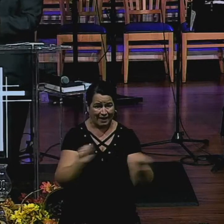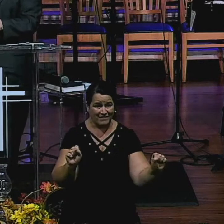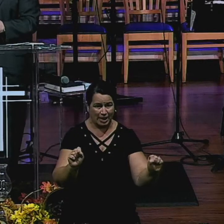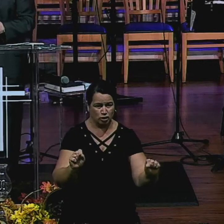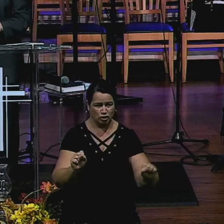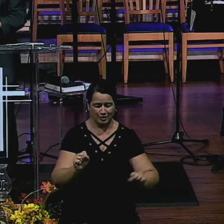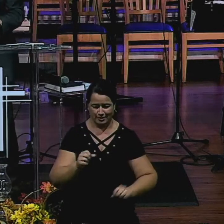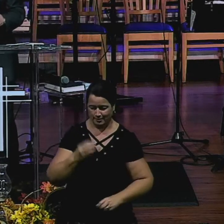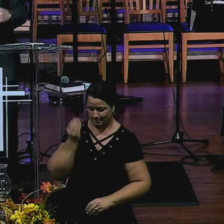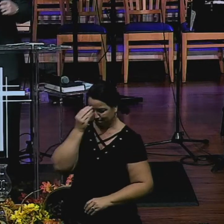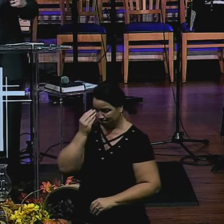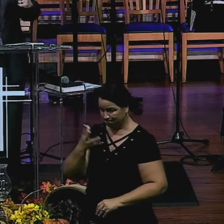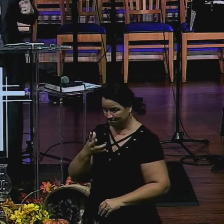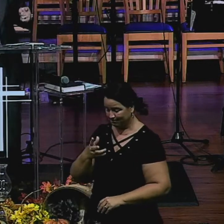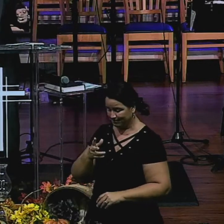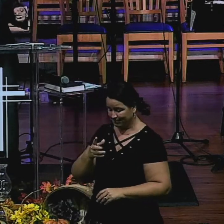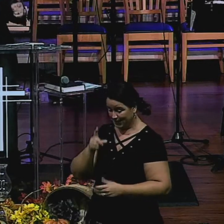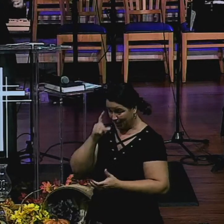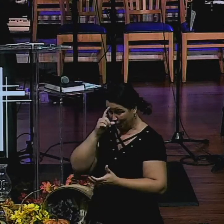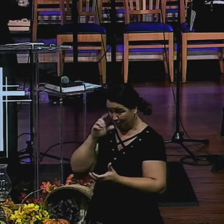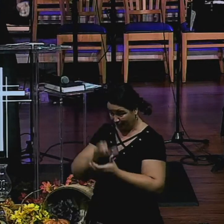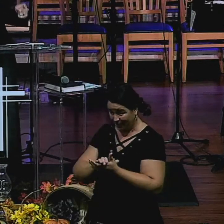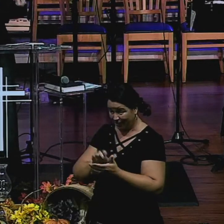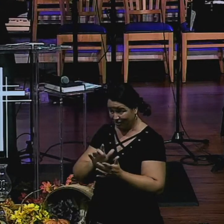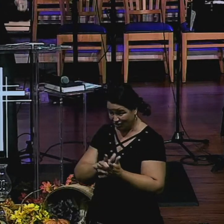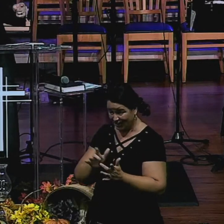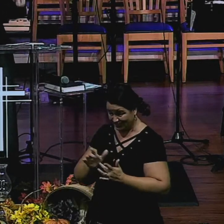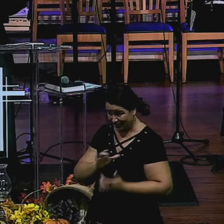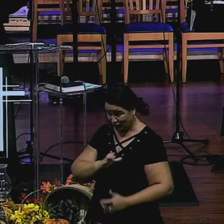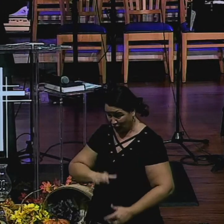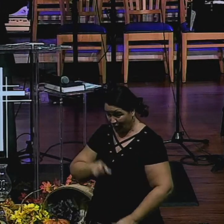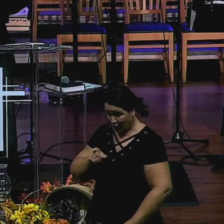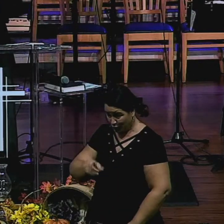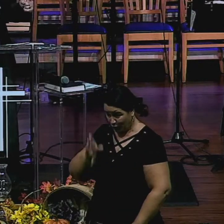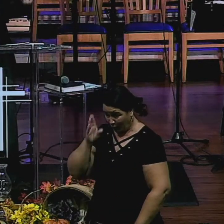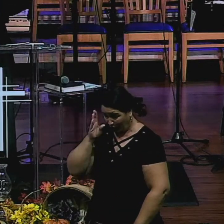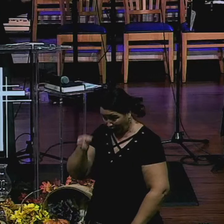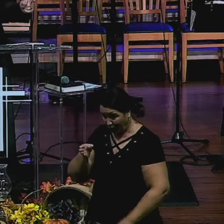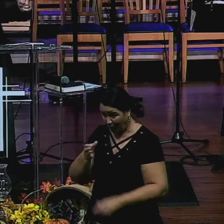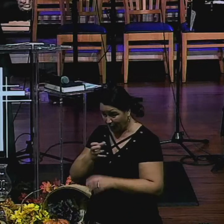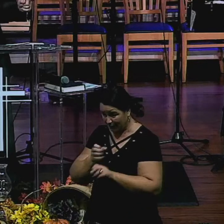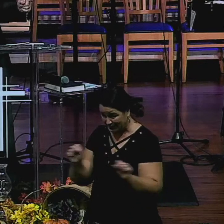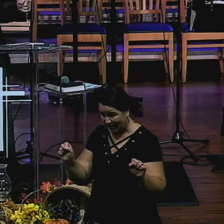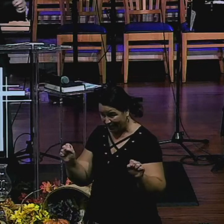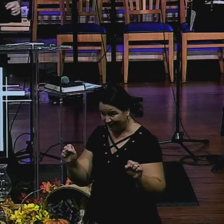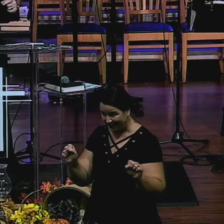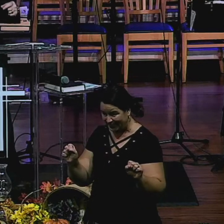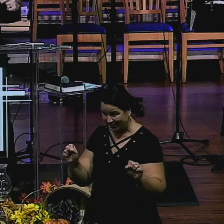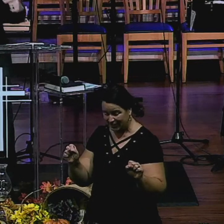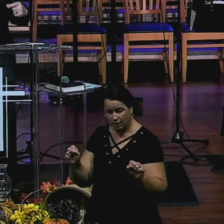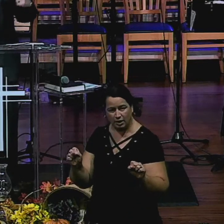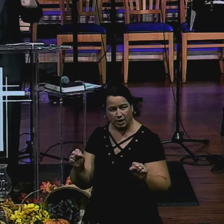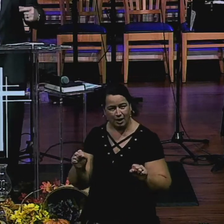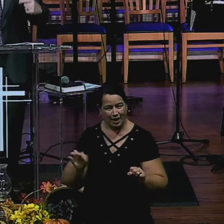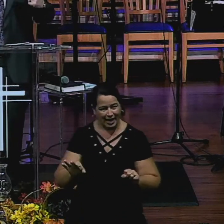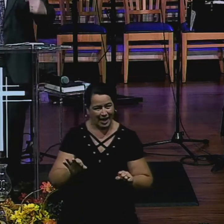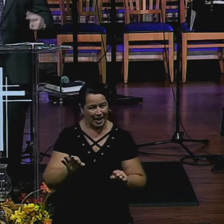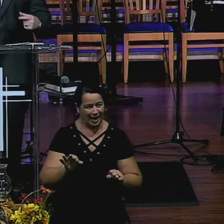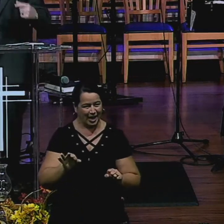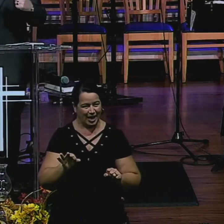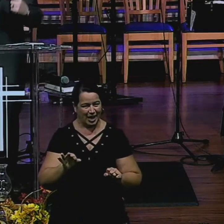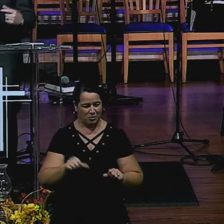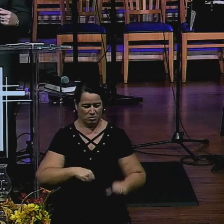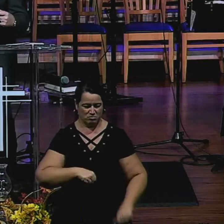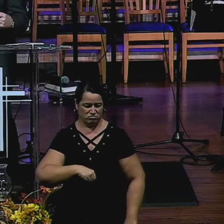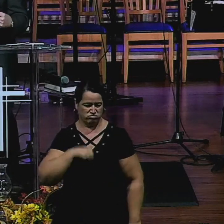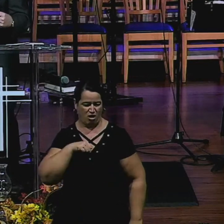speech. Believe on the Lord Jesus Christ, and thou shalt be saved. If we are so filled with